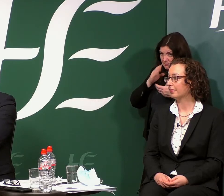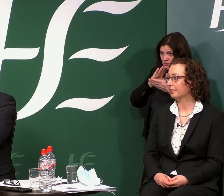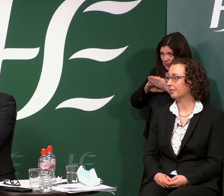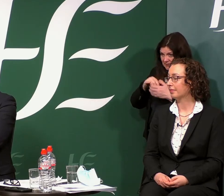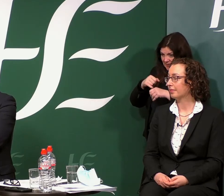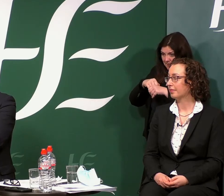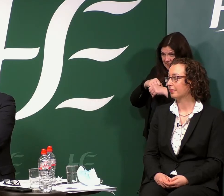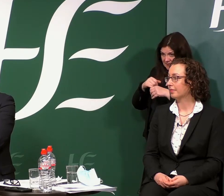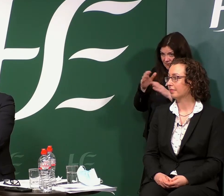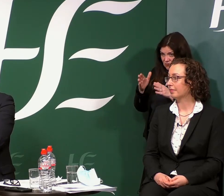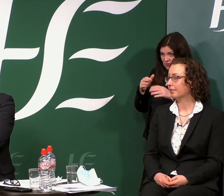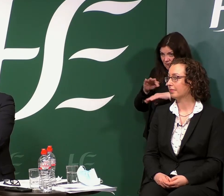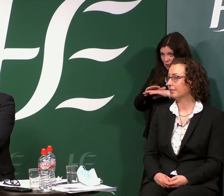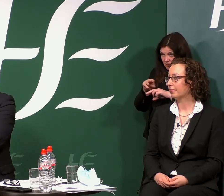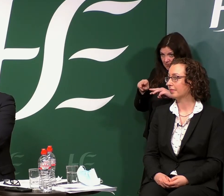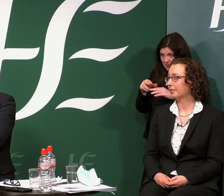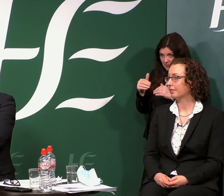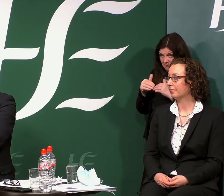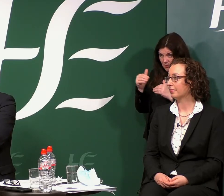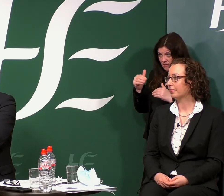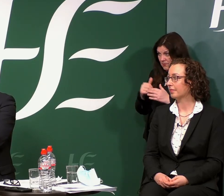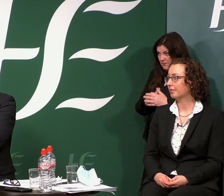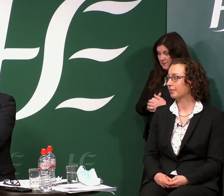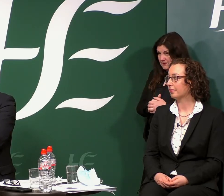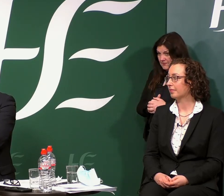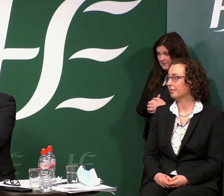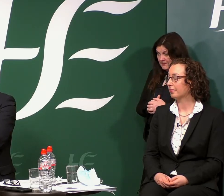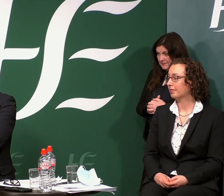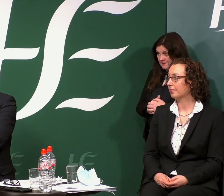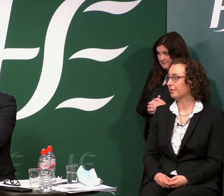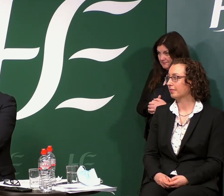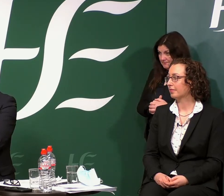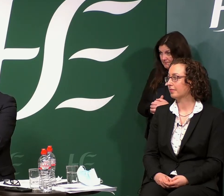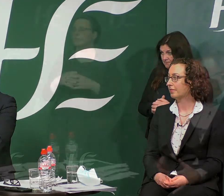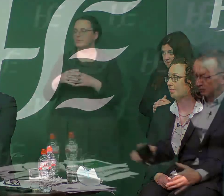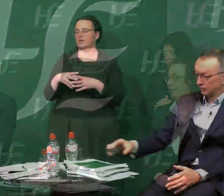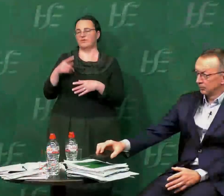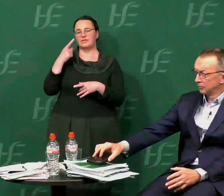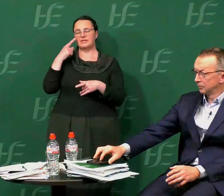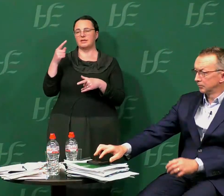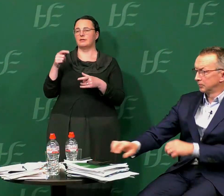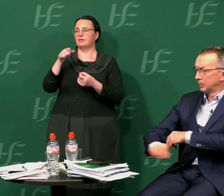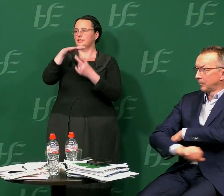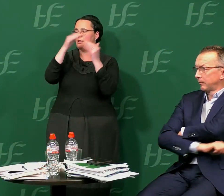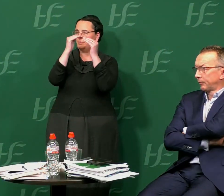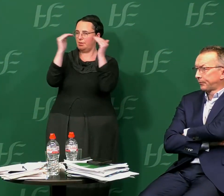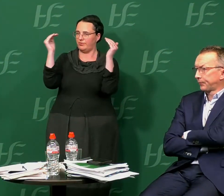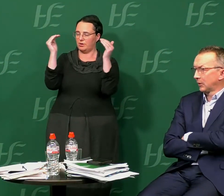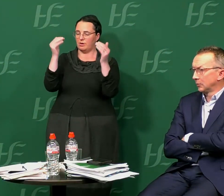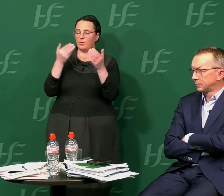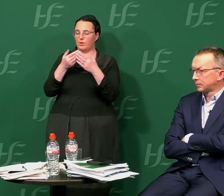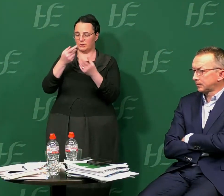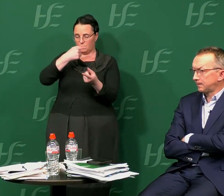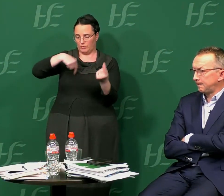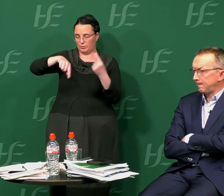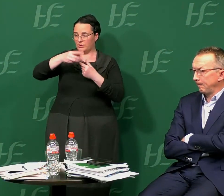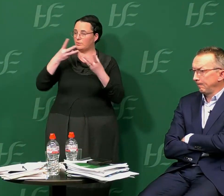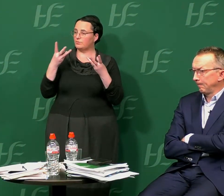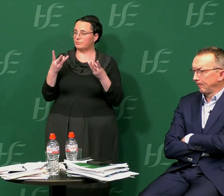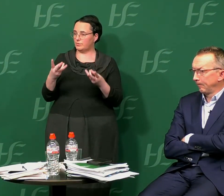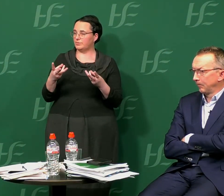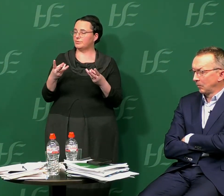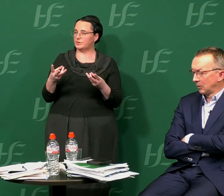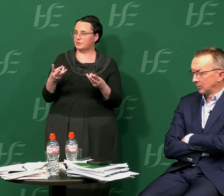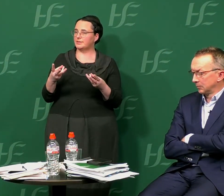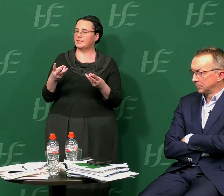aged in their 30s, say, with those going ahead? I think if you take it at the top level, what we want to do is, and nobody's saying this, give